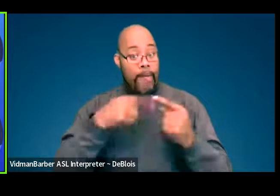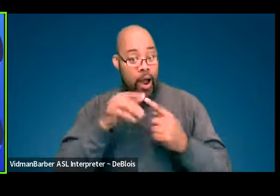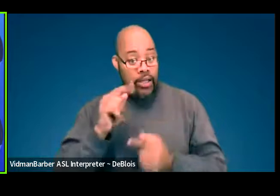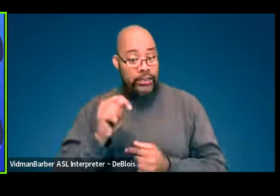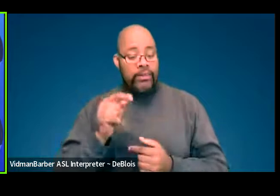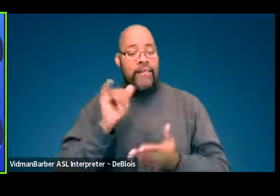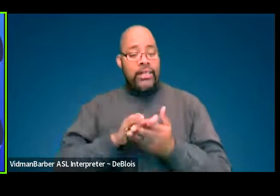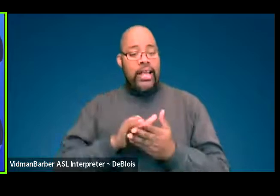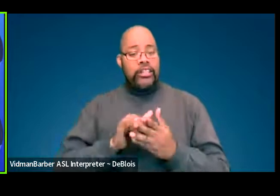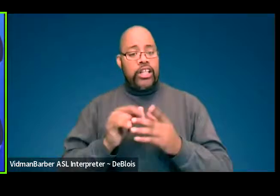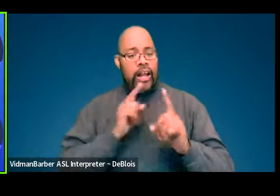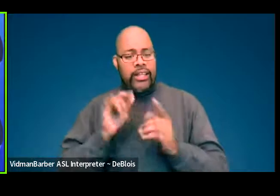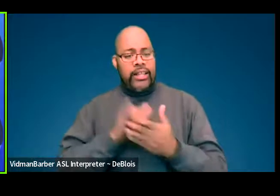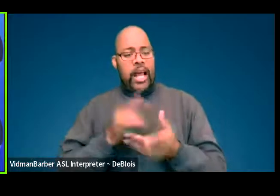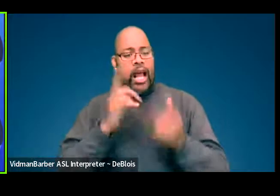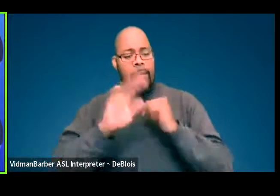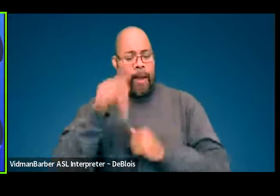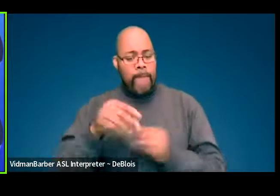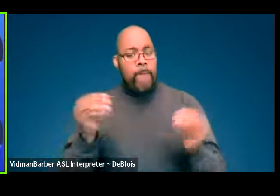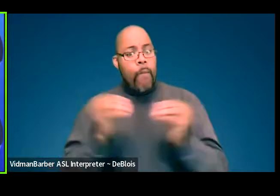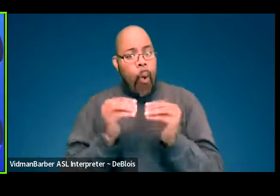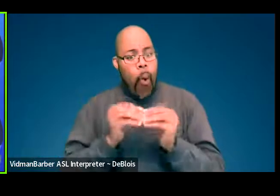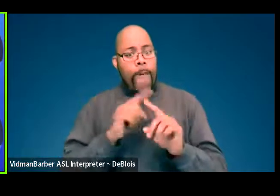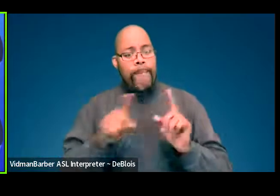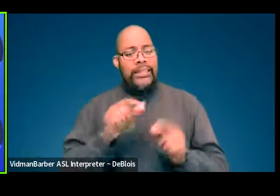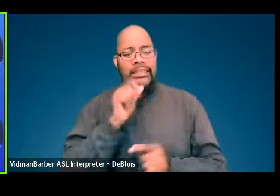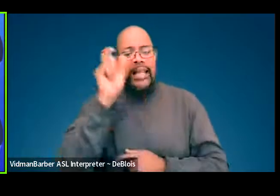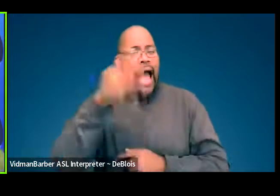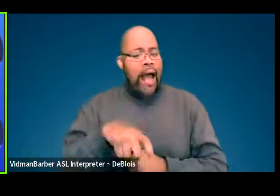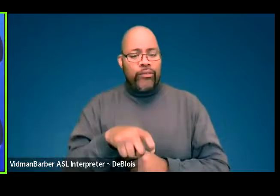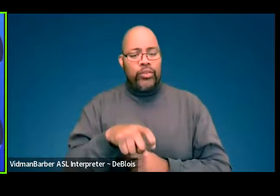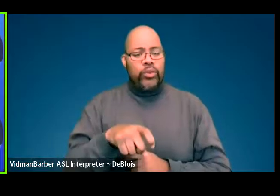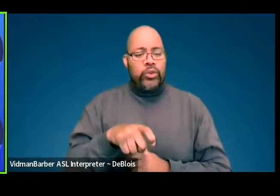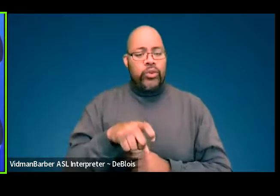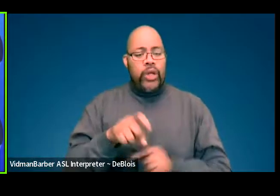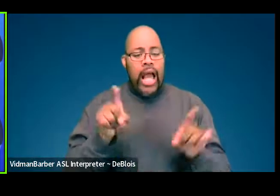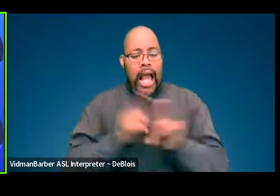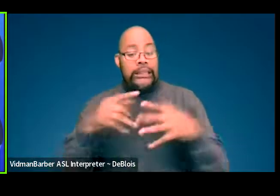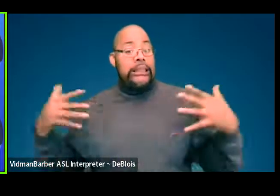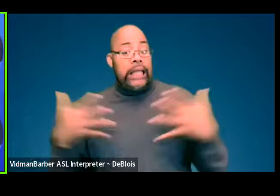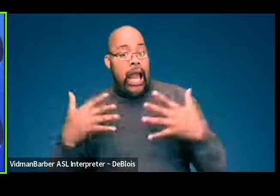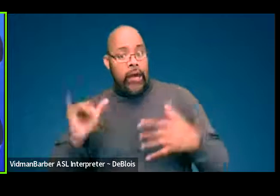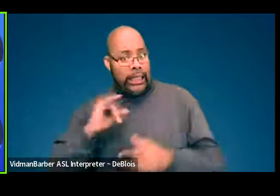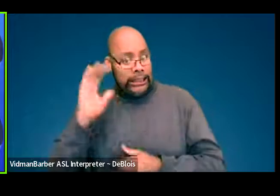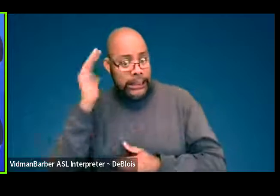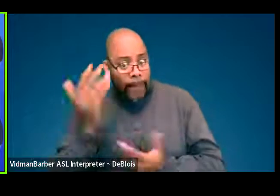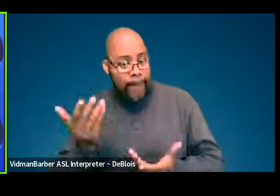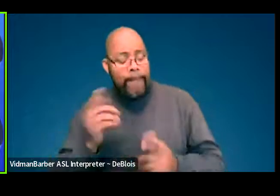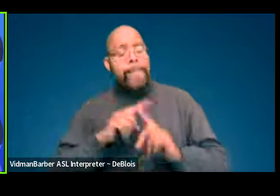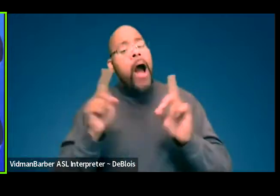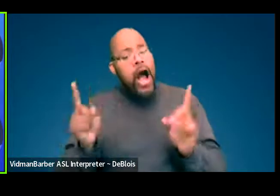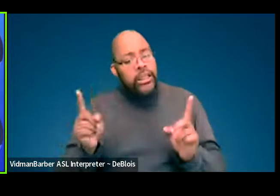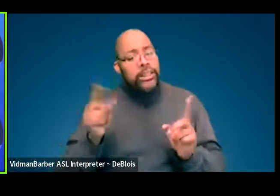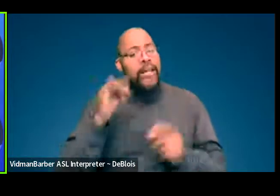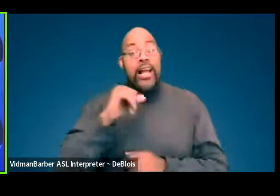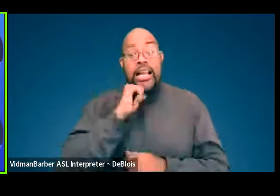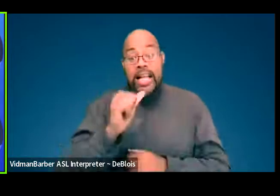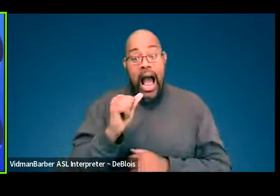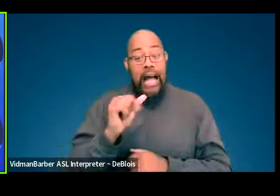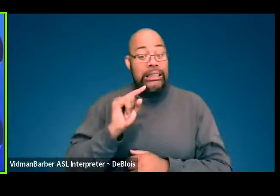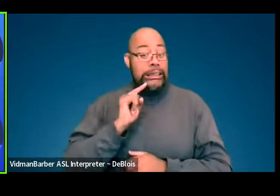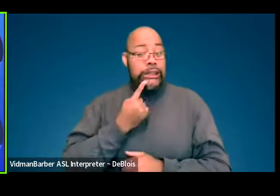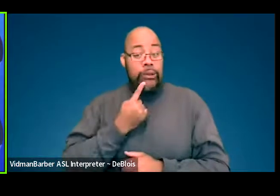it, and it's a conversation that's coming up more, but it doesn't have to be as scary as it seems. But if it's not taken